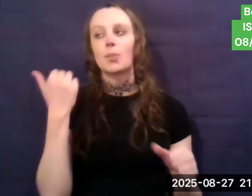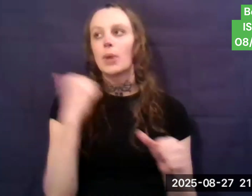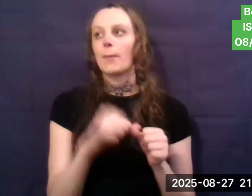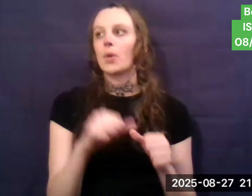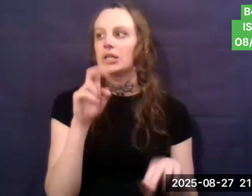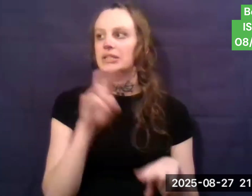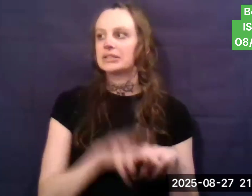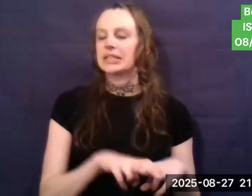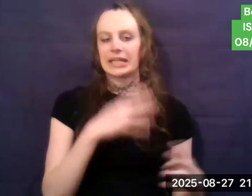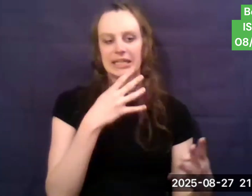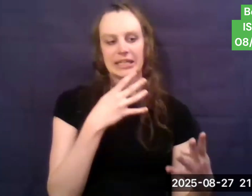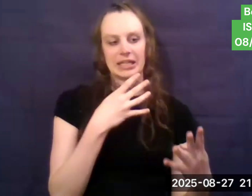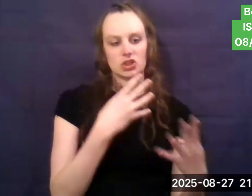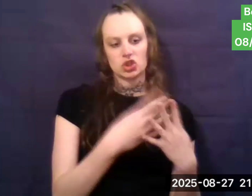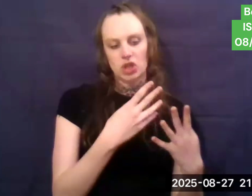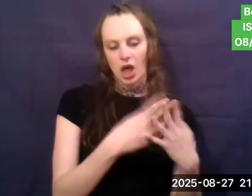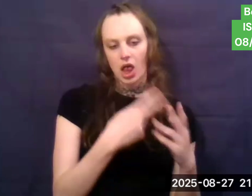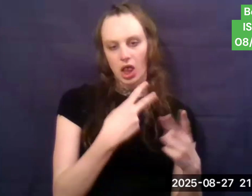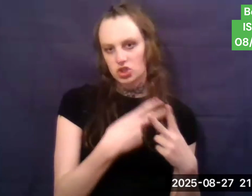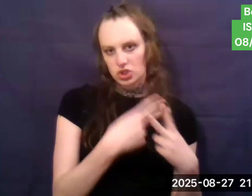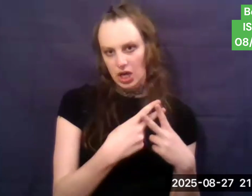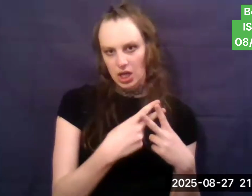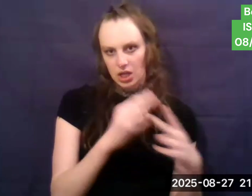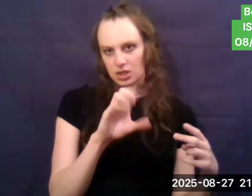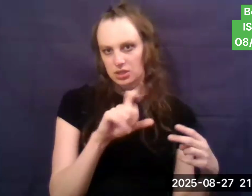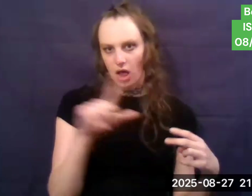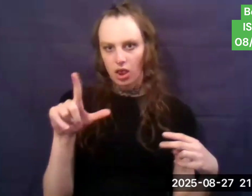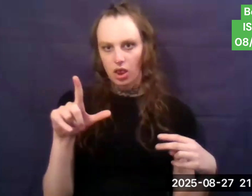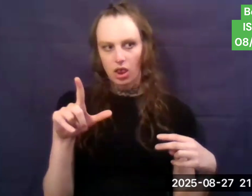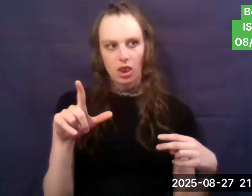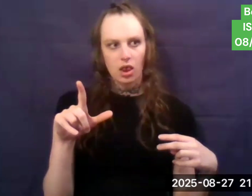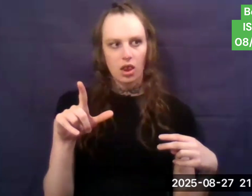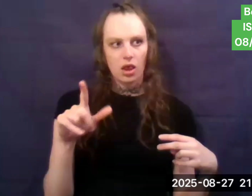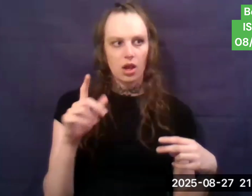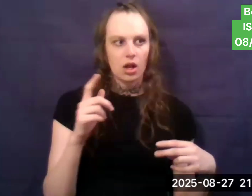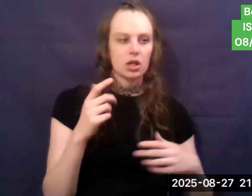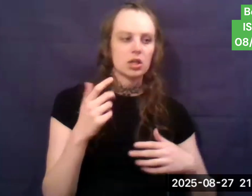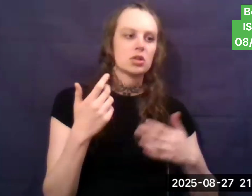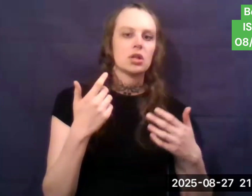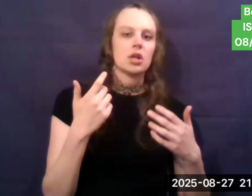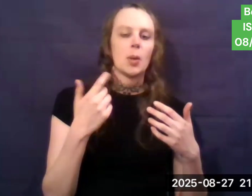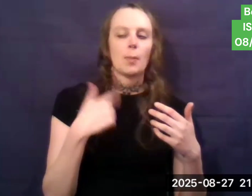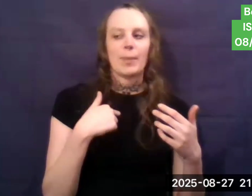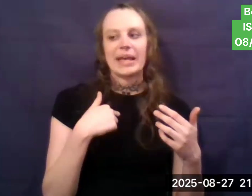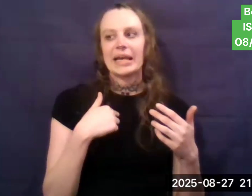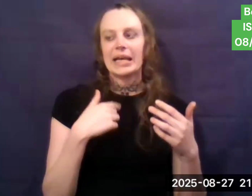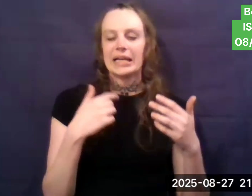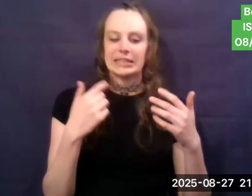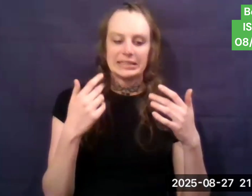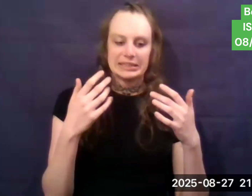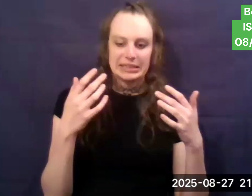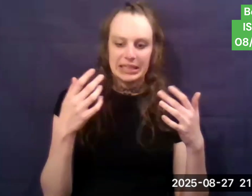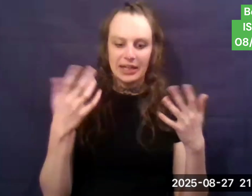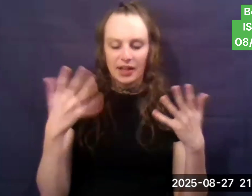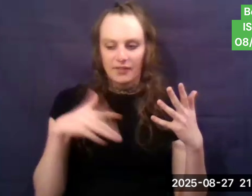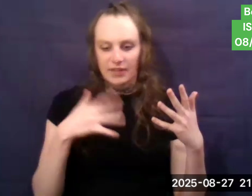holding cell throwing out as many foxhole prayers as I could, right? Just being like, if you get me out of this,